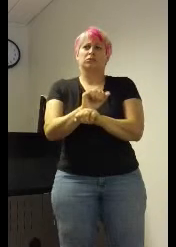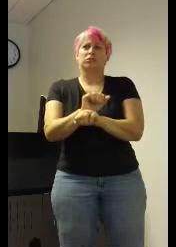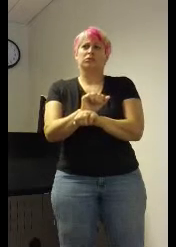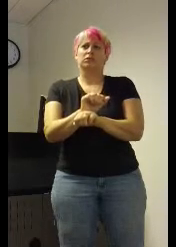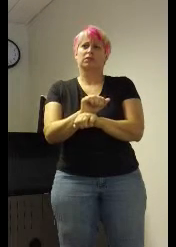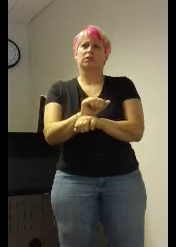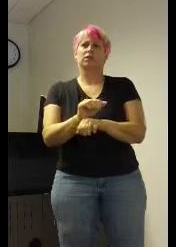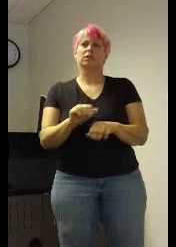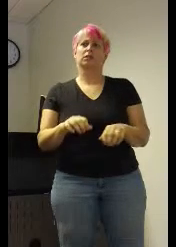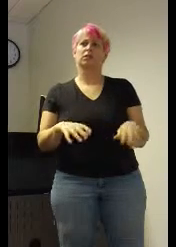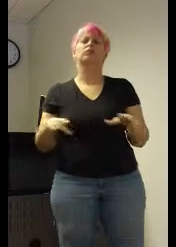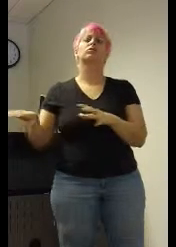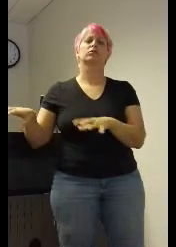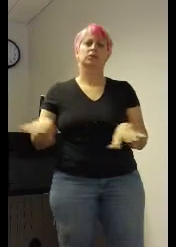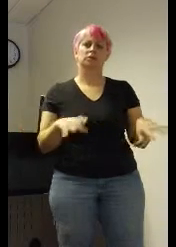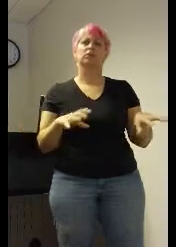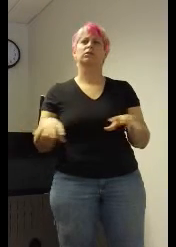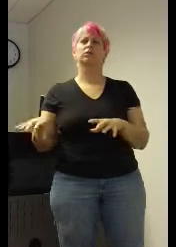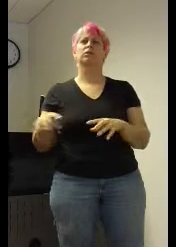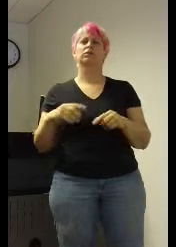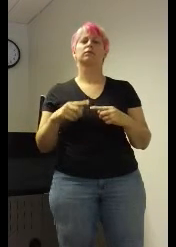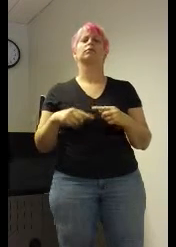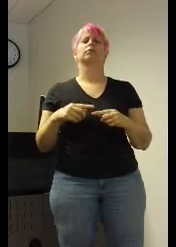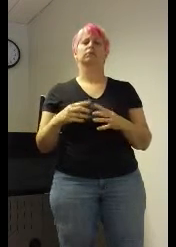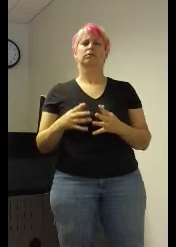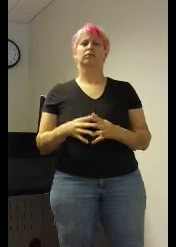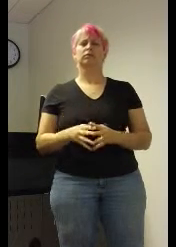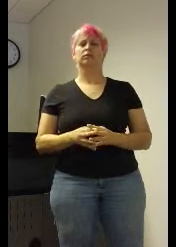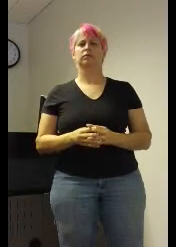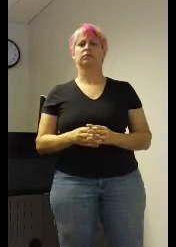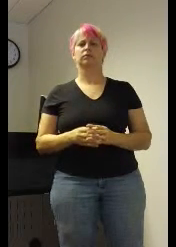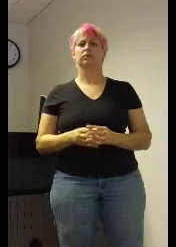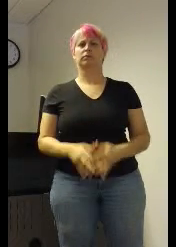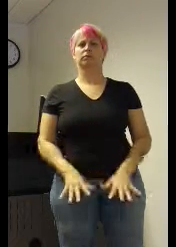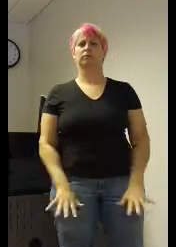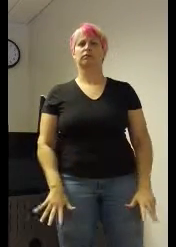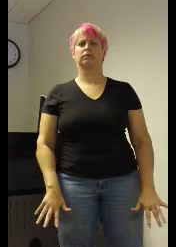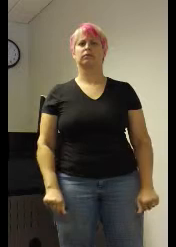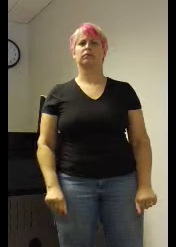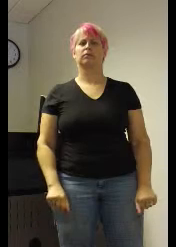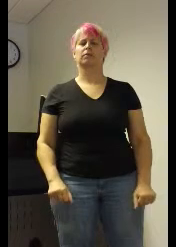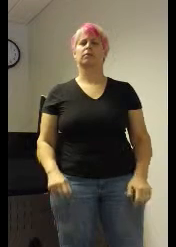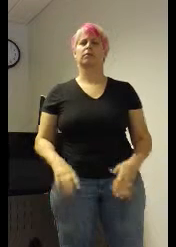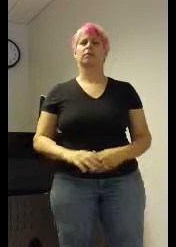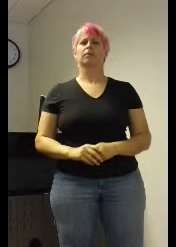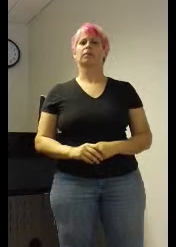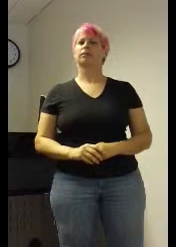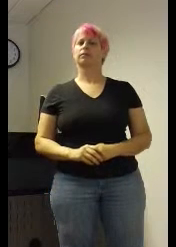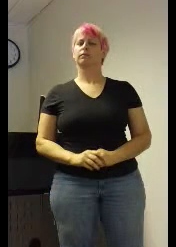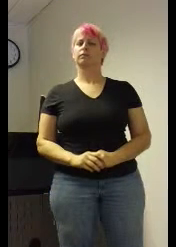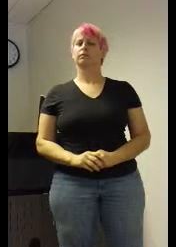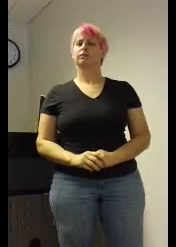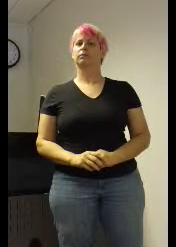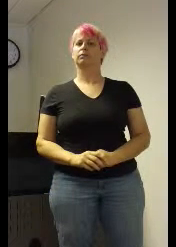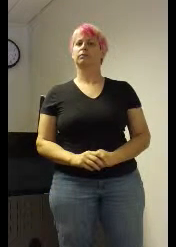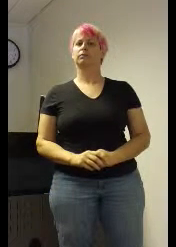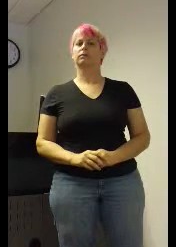Are we going to change how we teach? Are we going to change how we react to people with it? Or if we find out that we might have